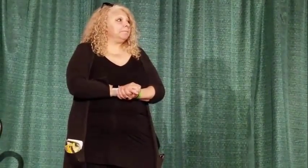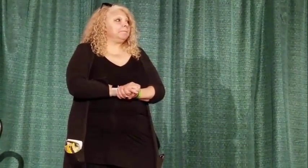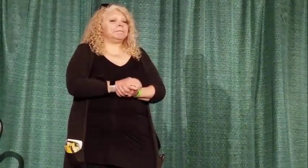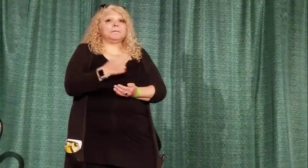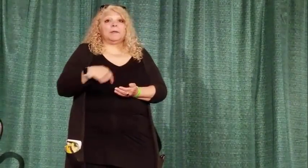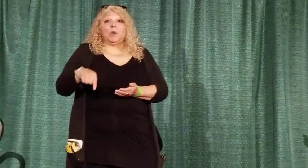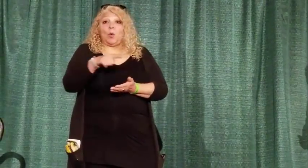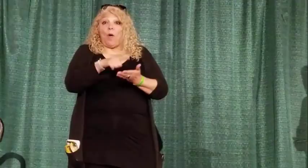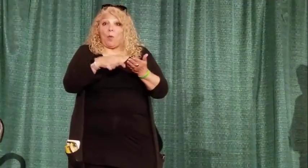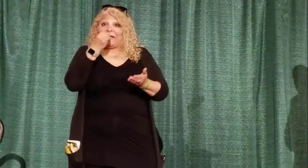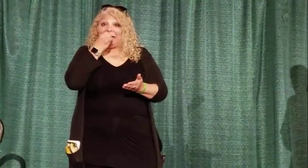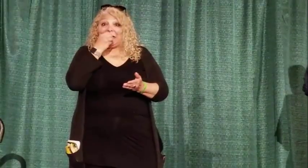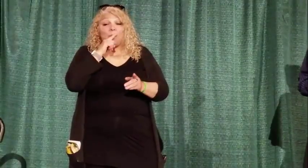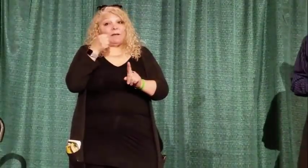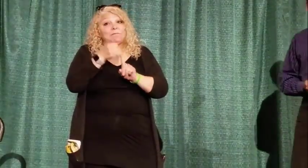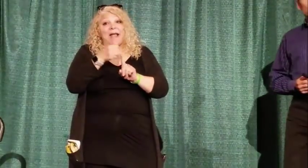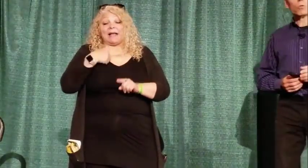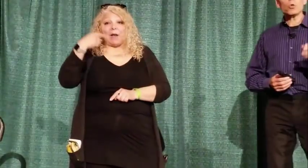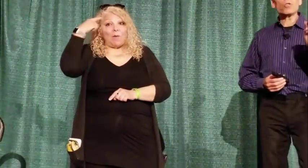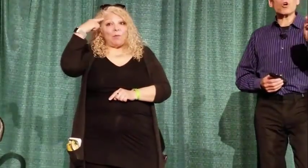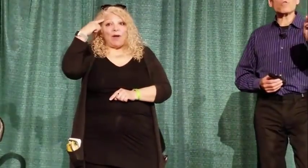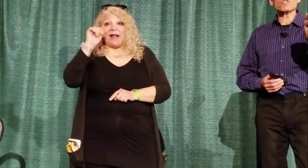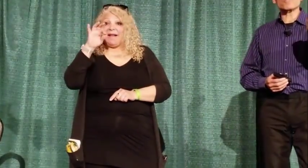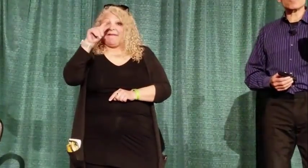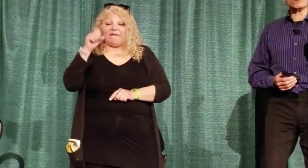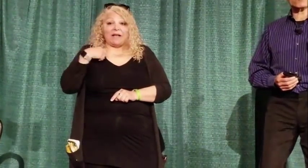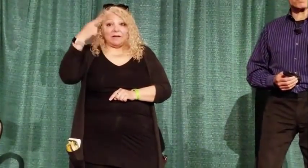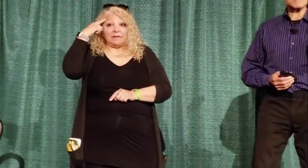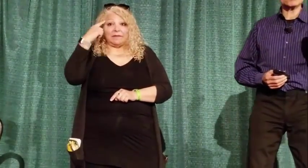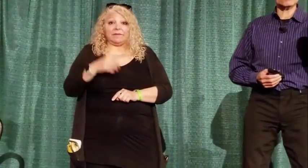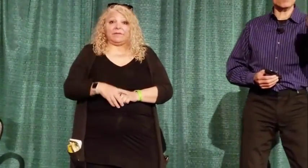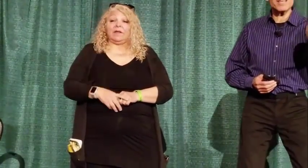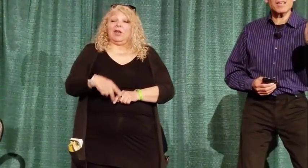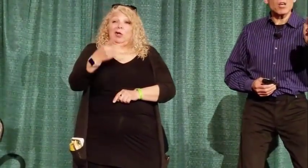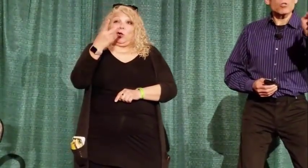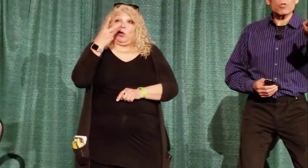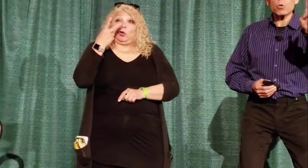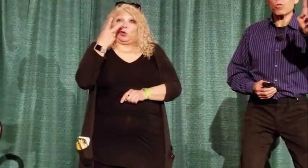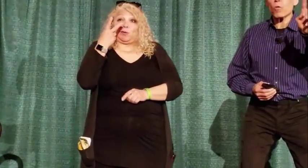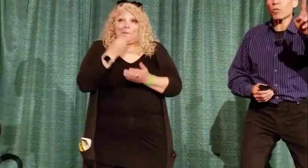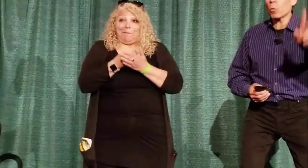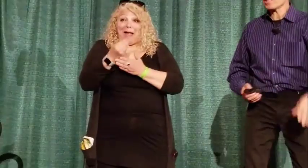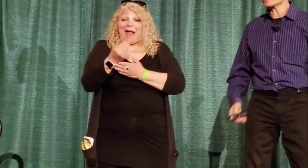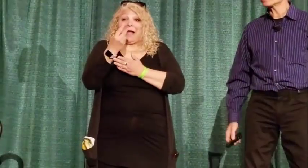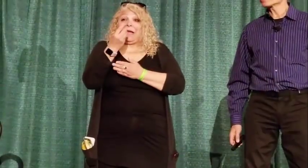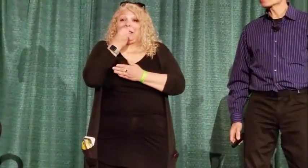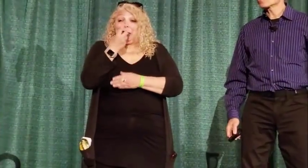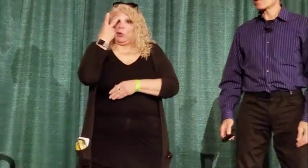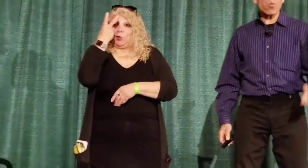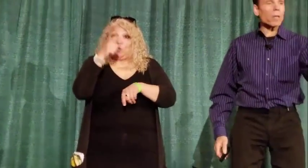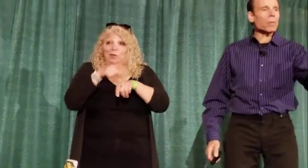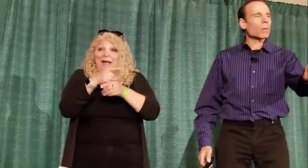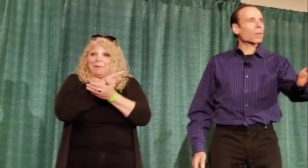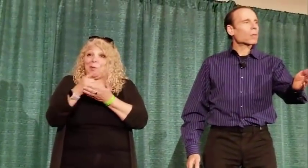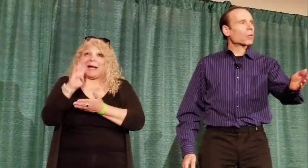Because what we eat affects our brain. 2 servings of commercial baked goods a week, just 2 servings a week,